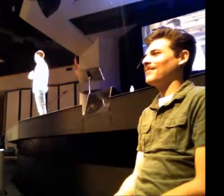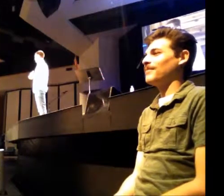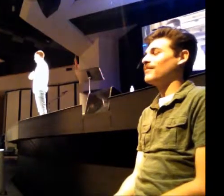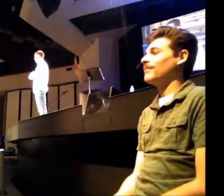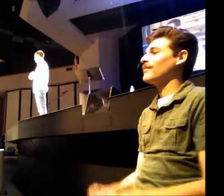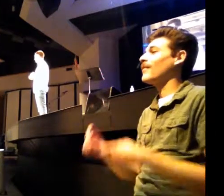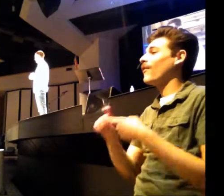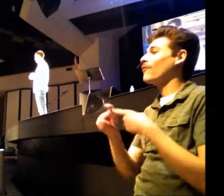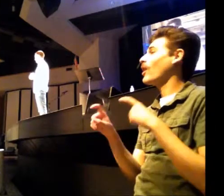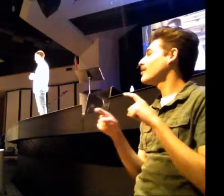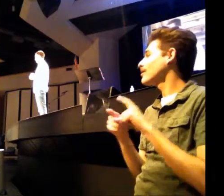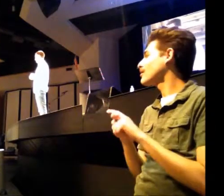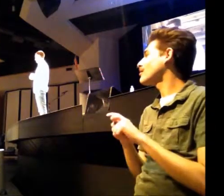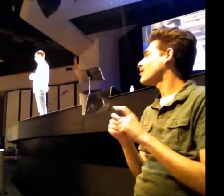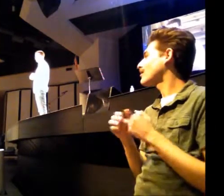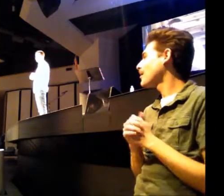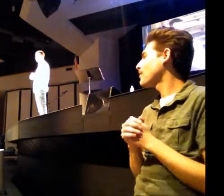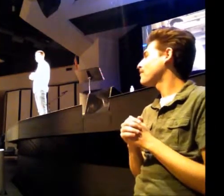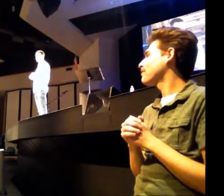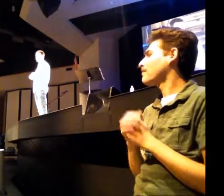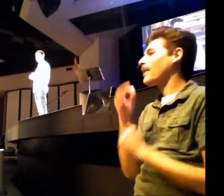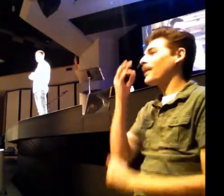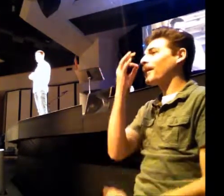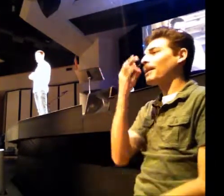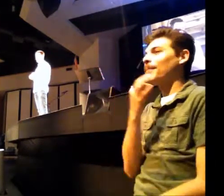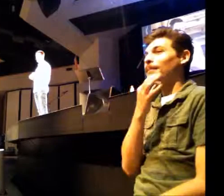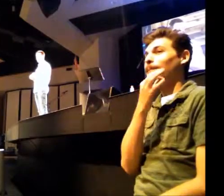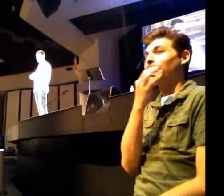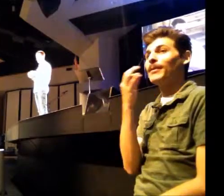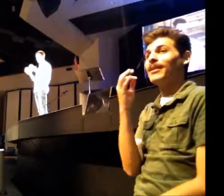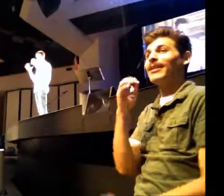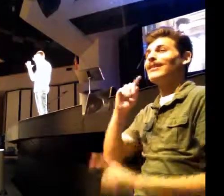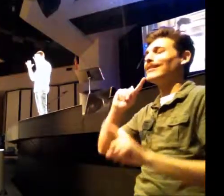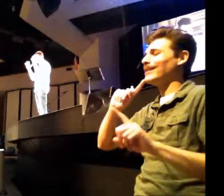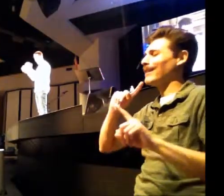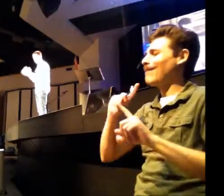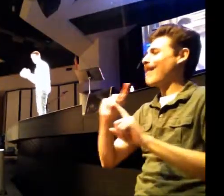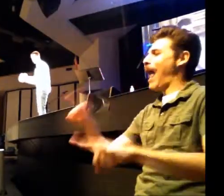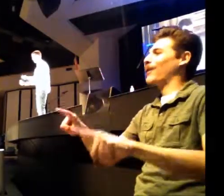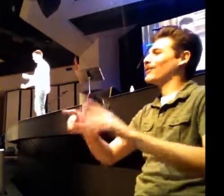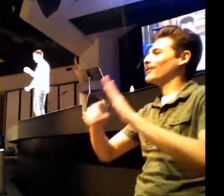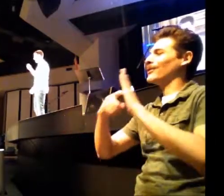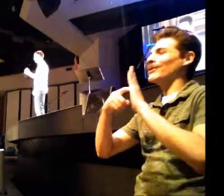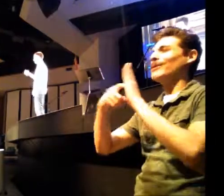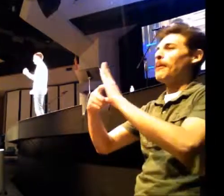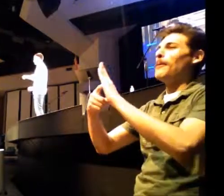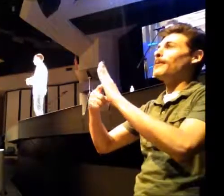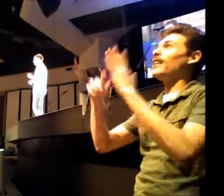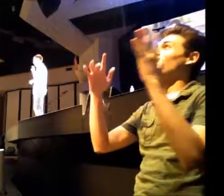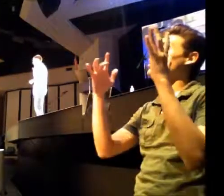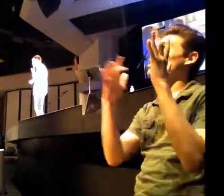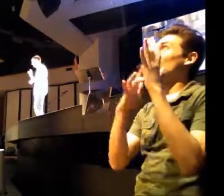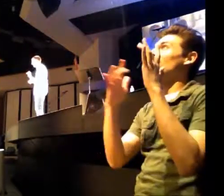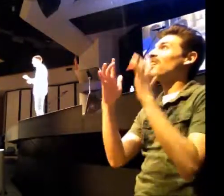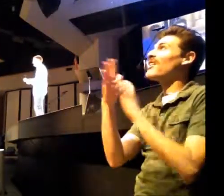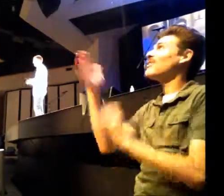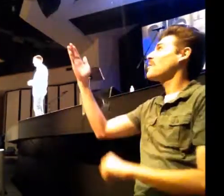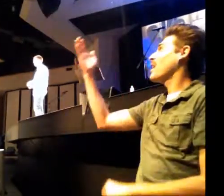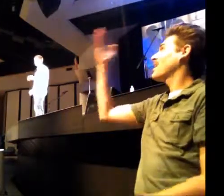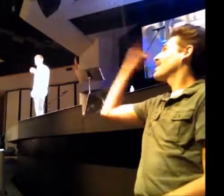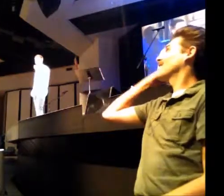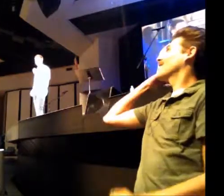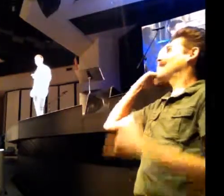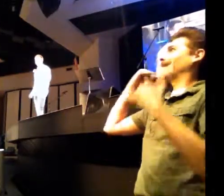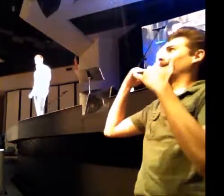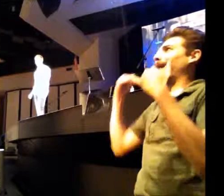Friends, communion declares by the blood of Jesus and the power of all that was Jesus and is Jesus and will be